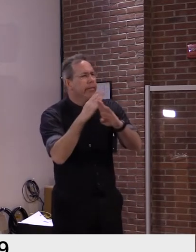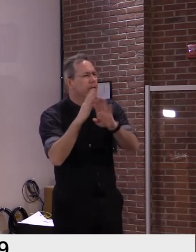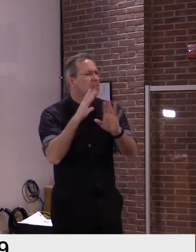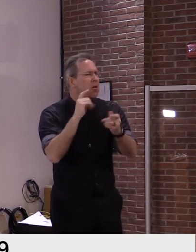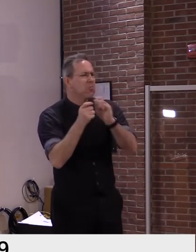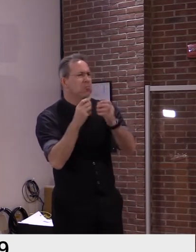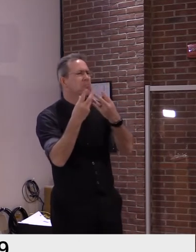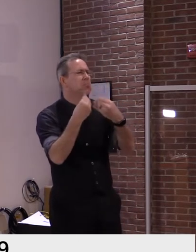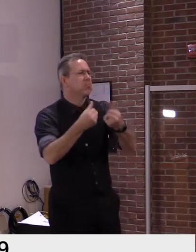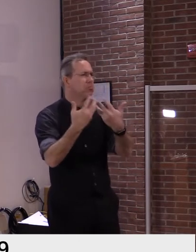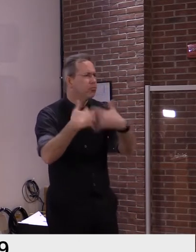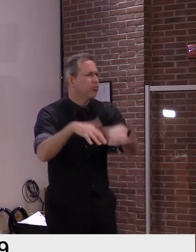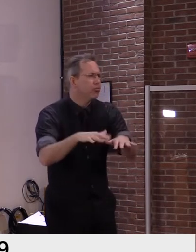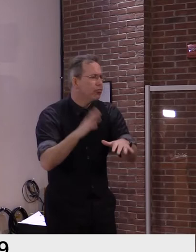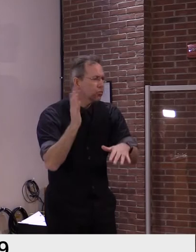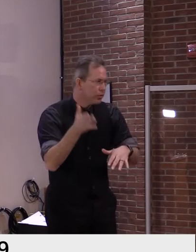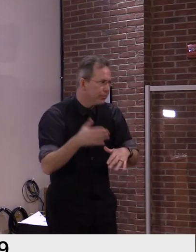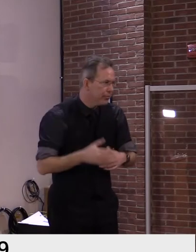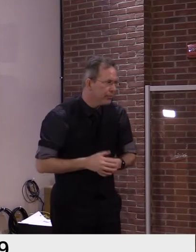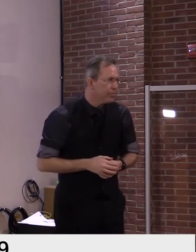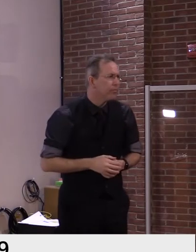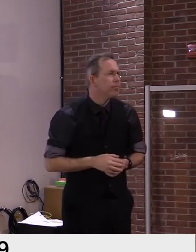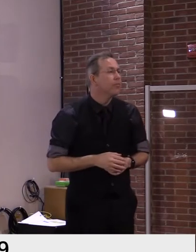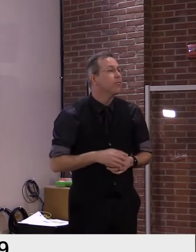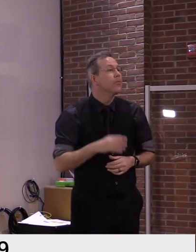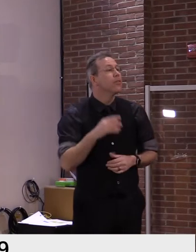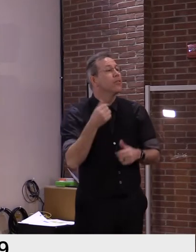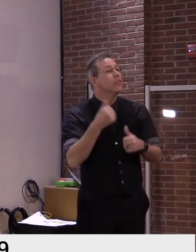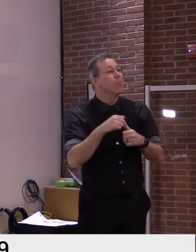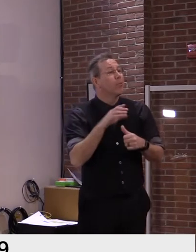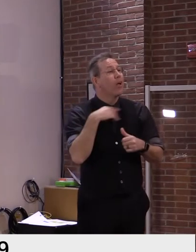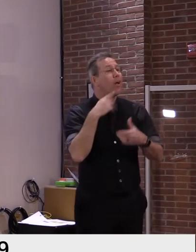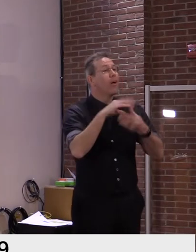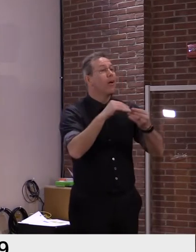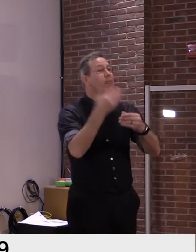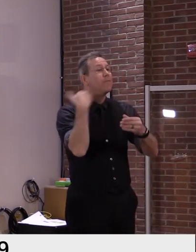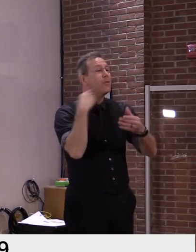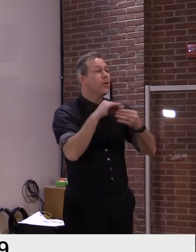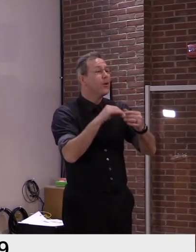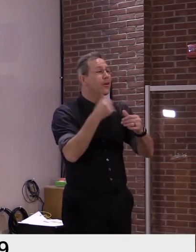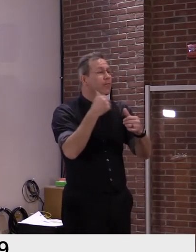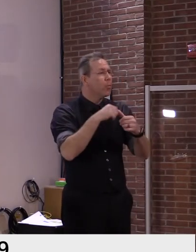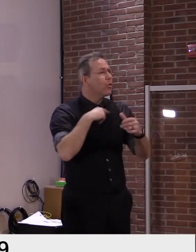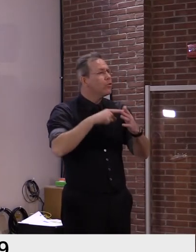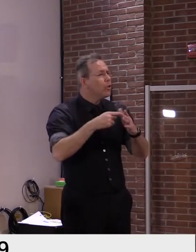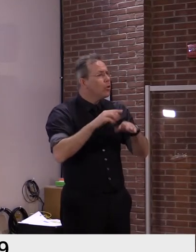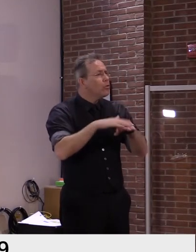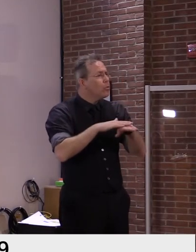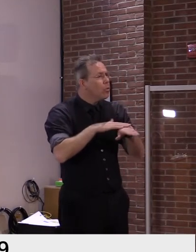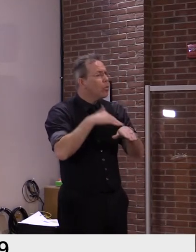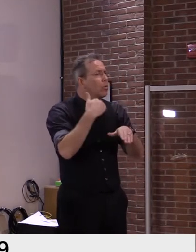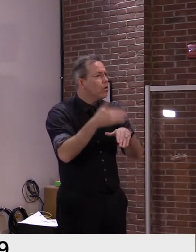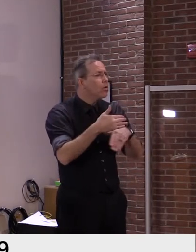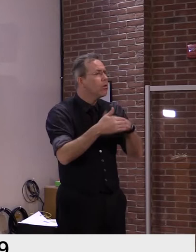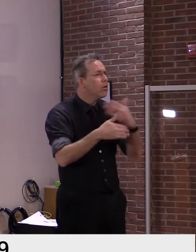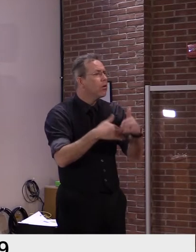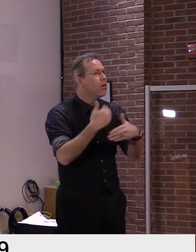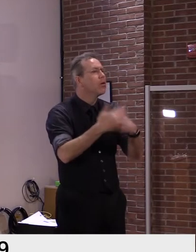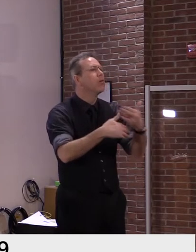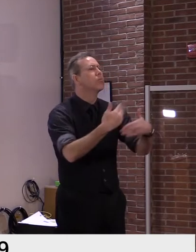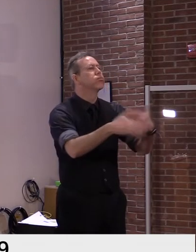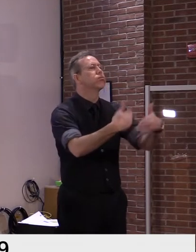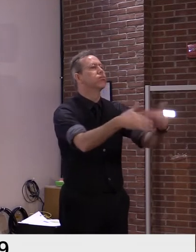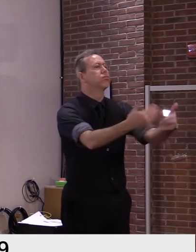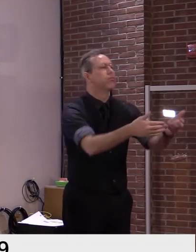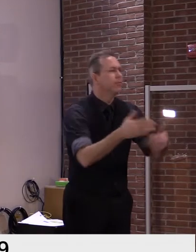were going to start this program deliberately, slowly, and then ramp up. And it seems like the schedule that the feds are